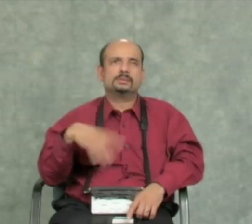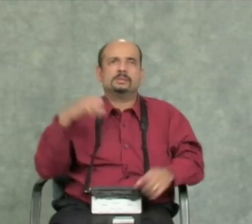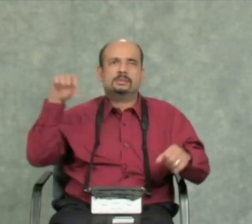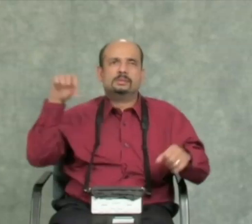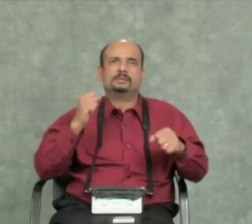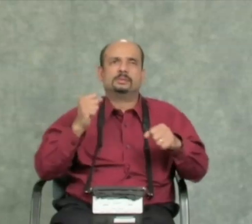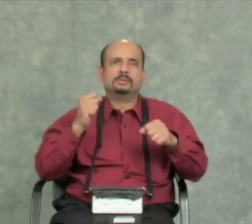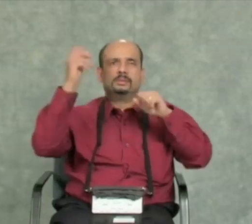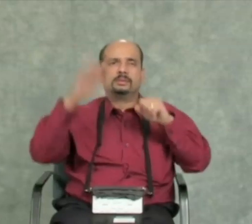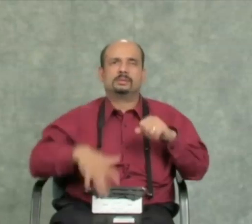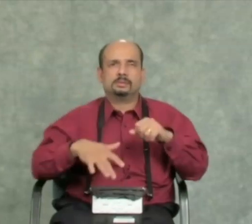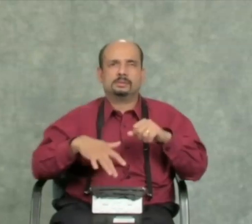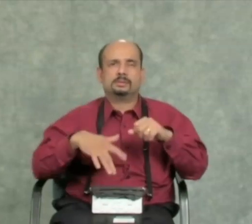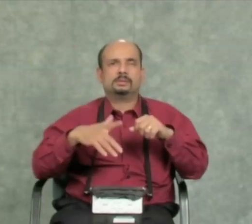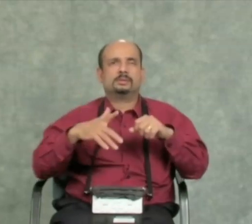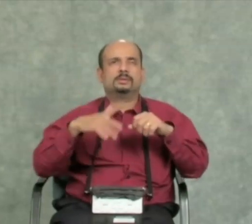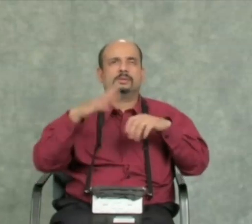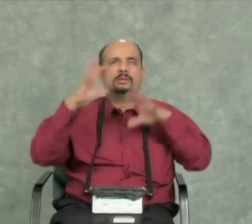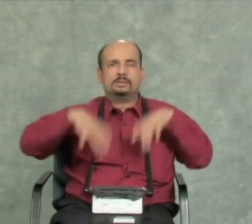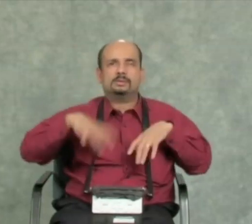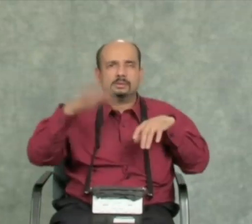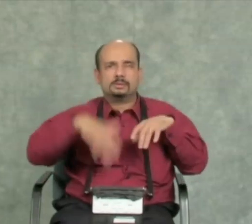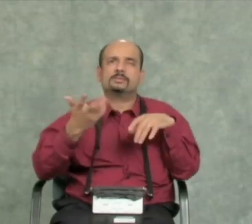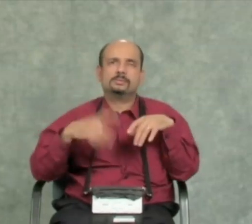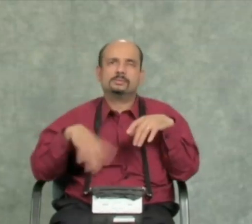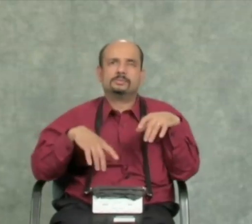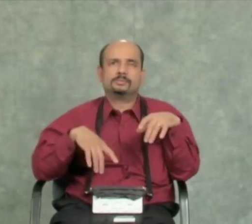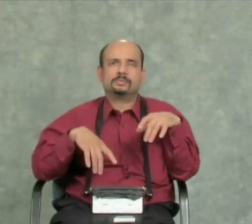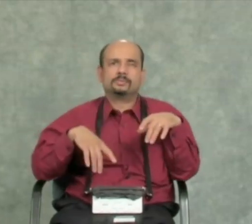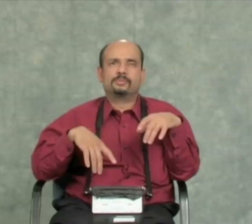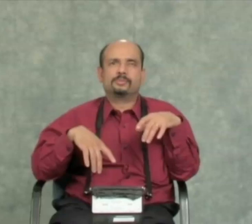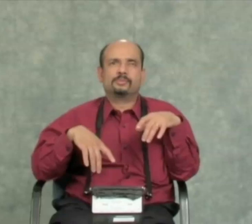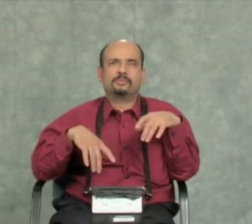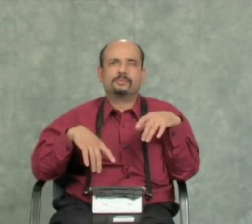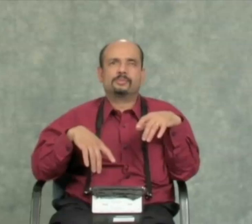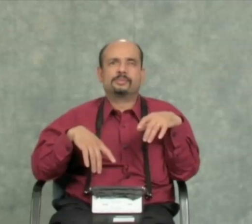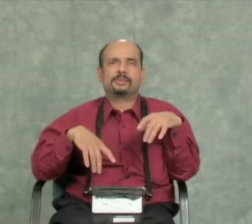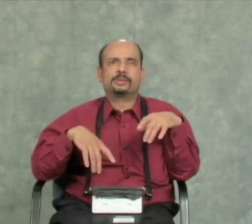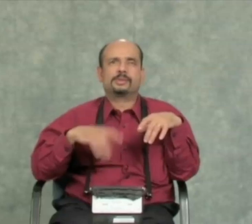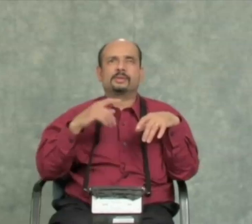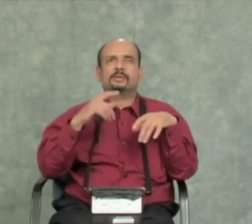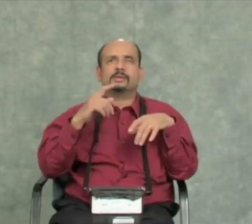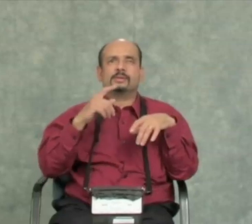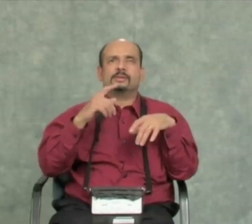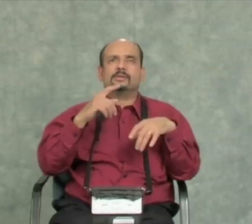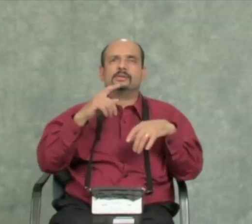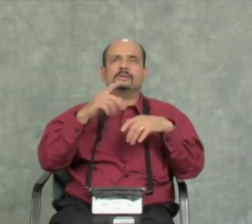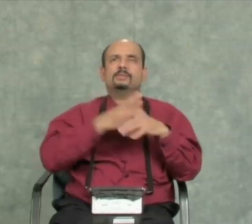the daily forecast, and if it will be sunny or rainy, just what it will look like outside.